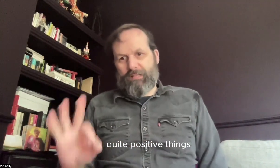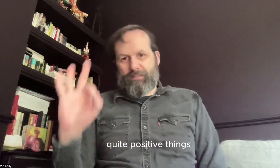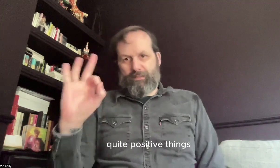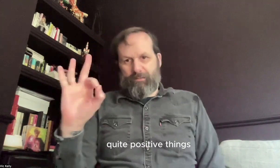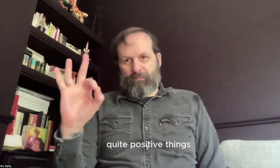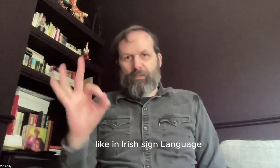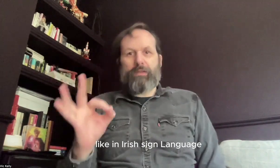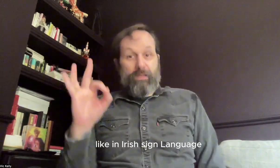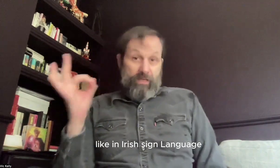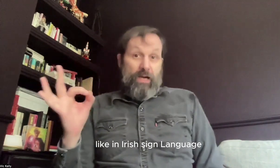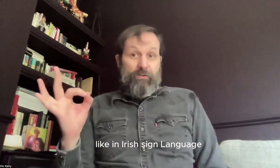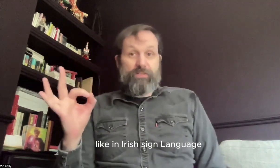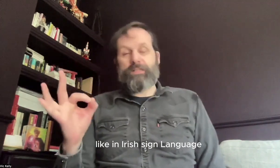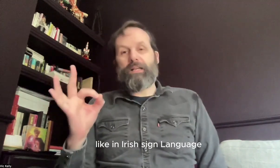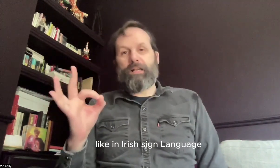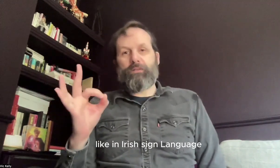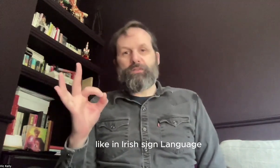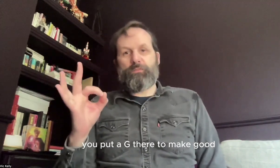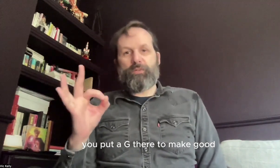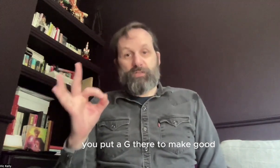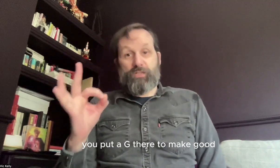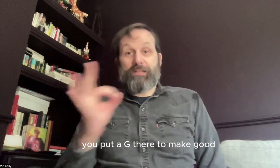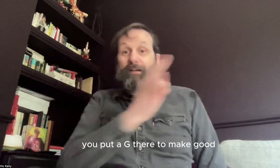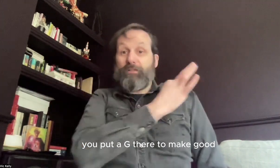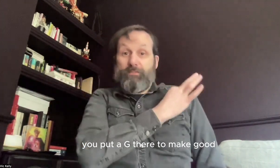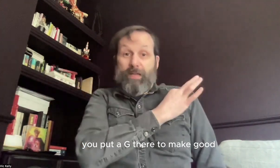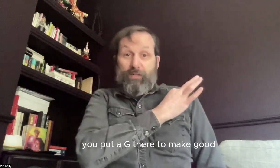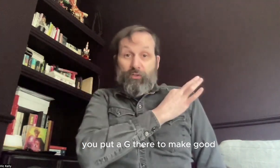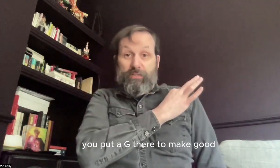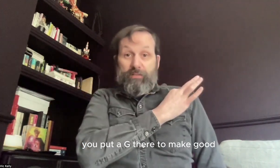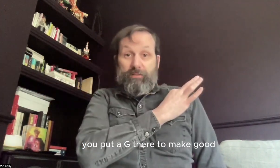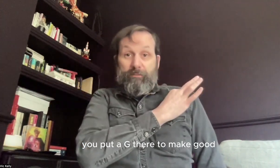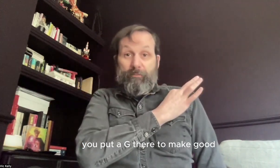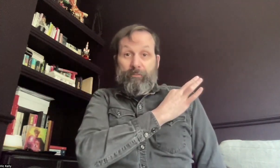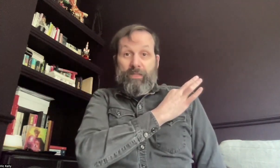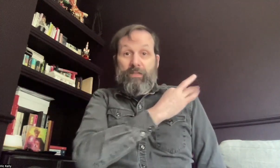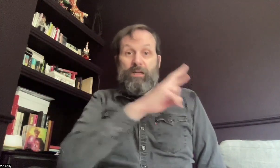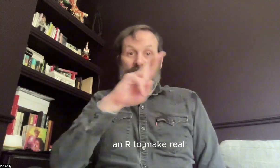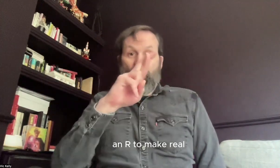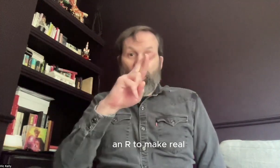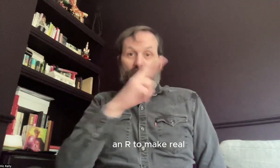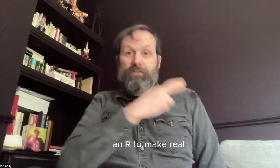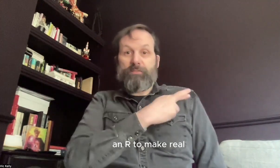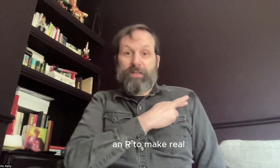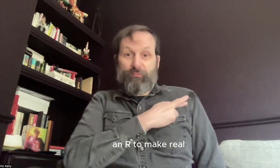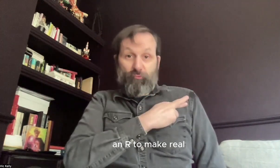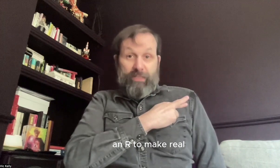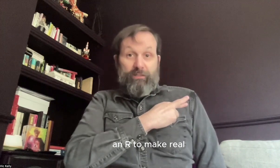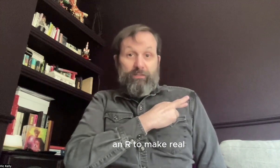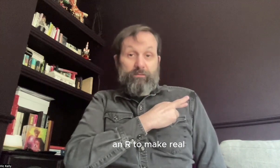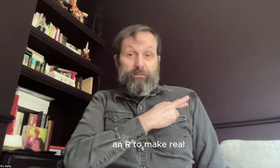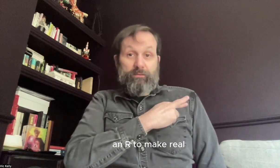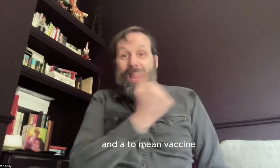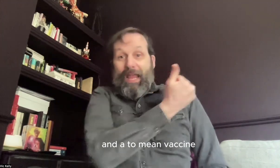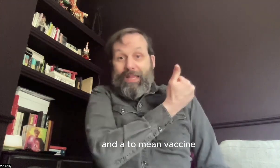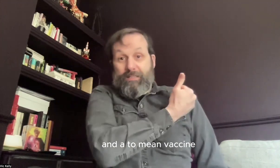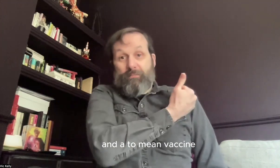things. Like in Irish Sign Language, you put a G there to make good, an R to make real, and A to